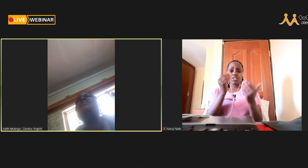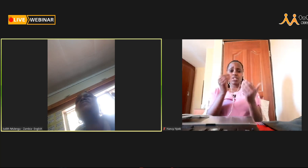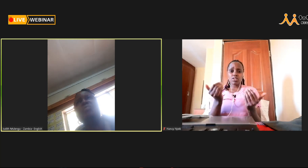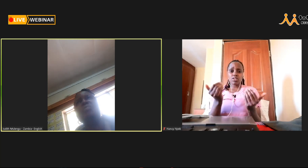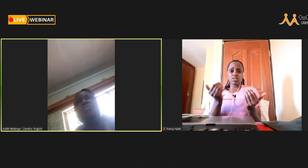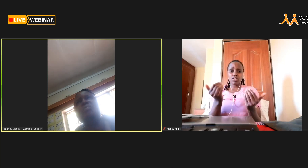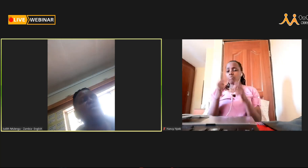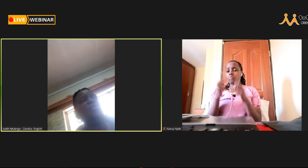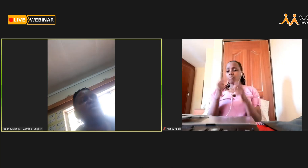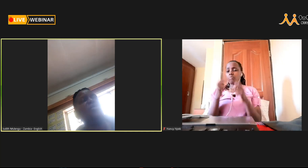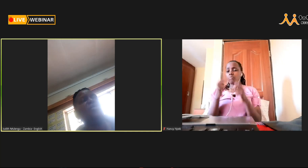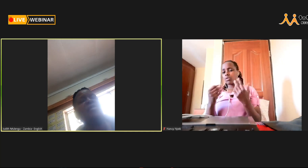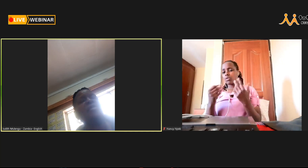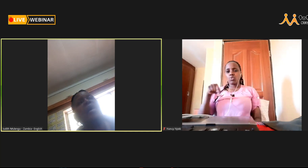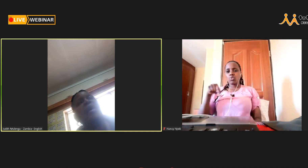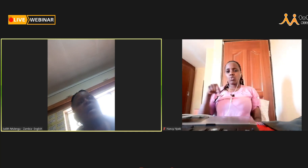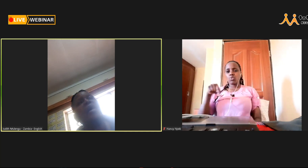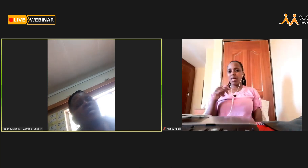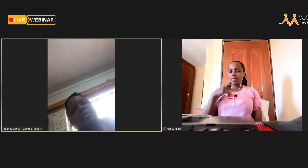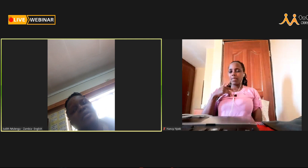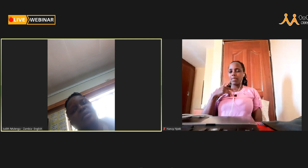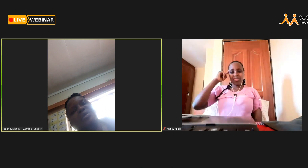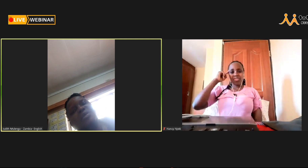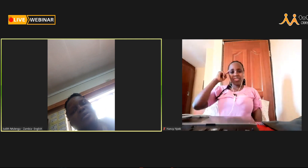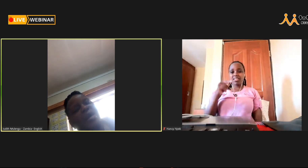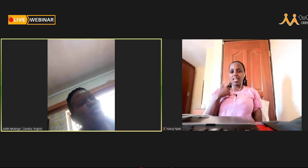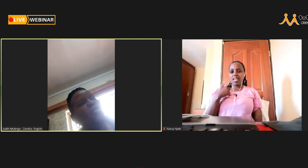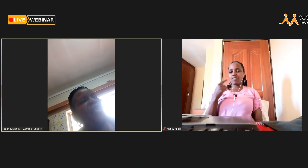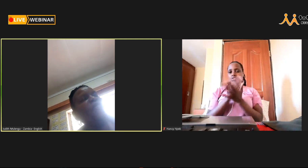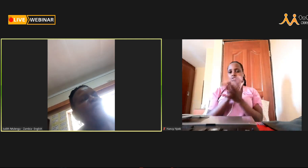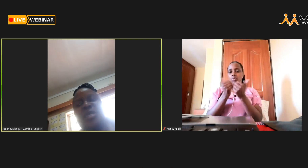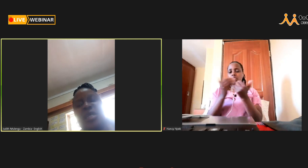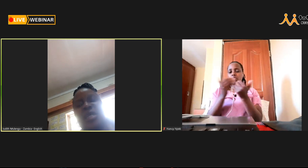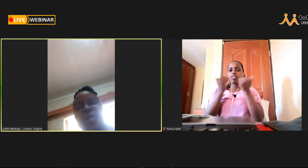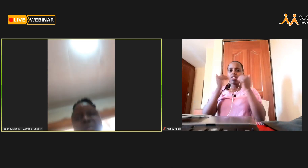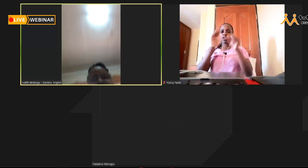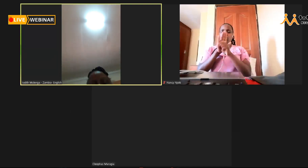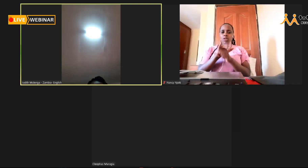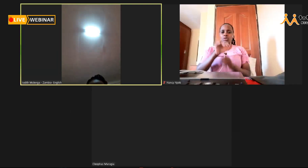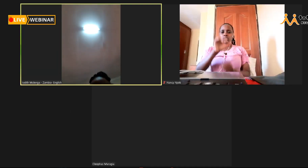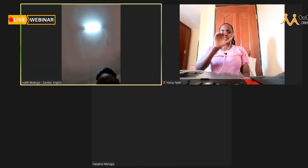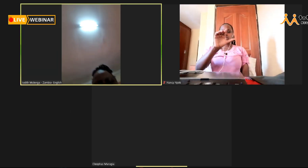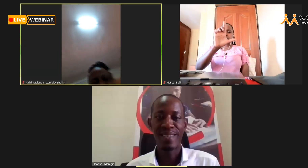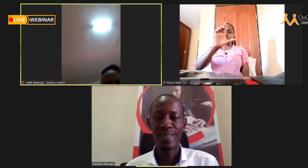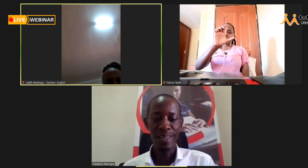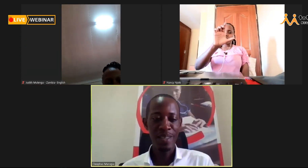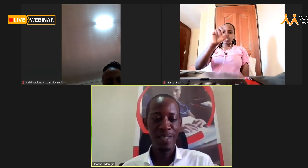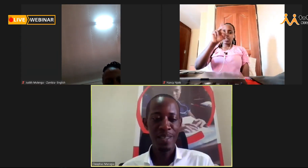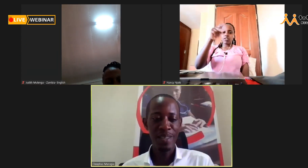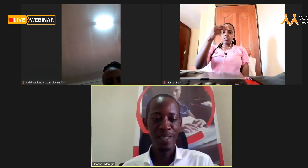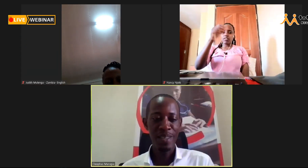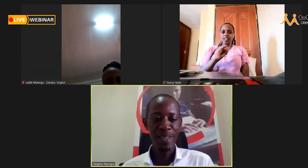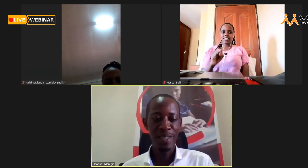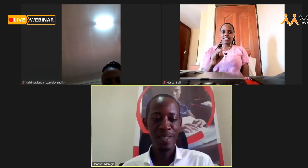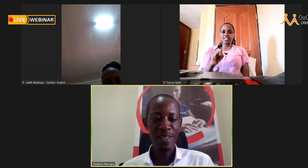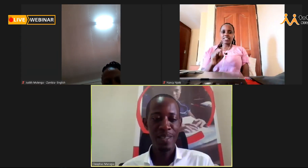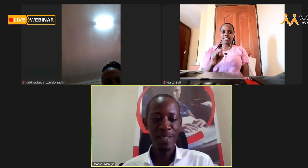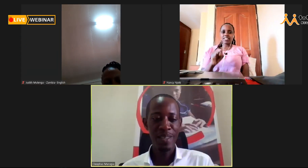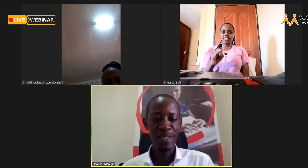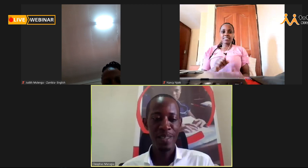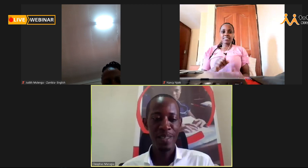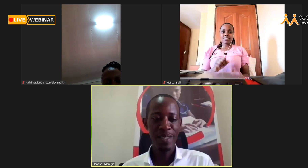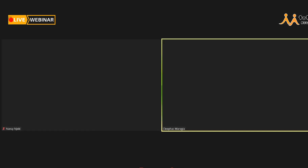of us. I think this is what I had to share. Thank you very much, Cleopas. All right, thank you so